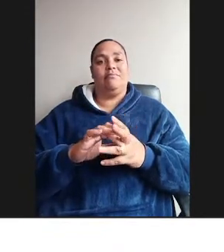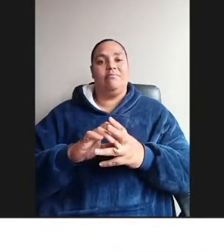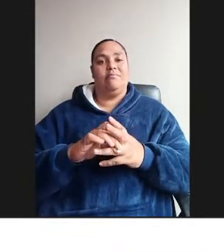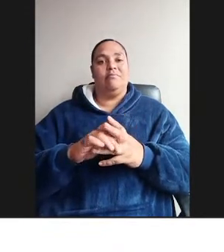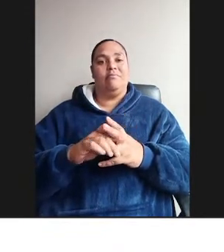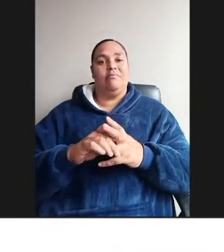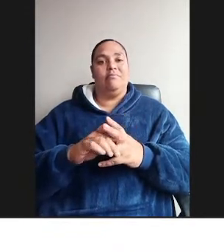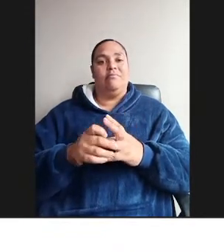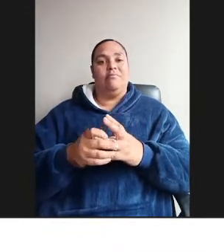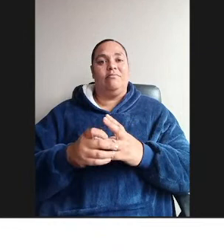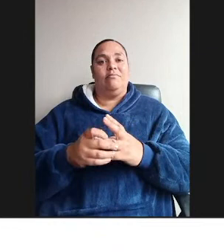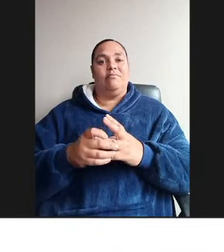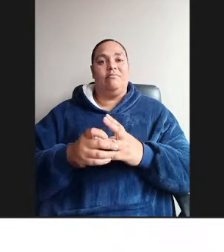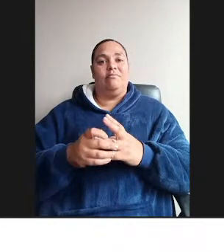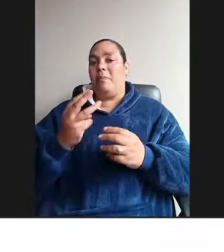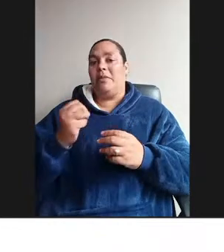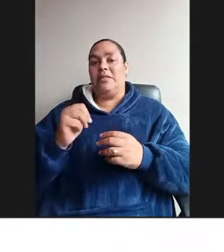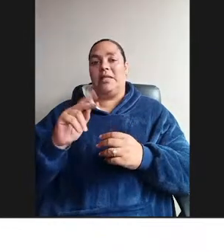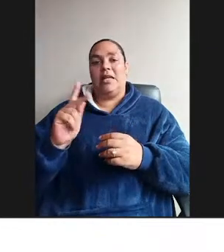Mr. Kezwa?